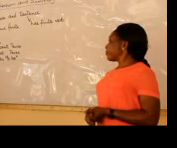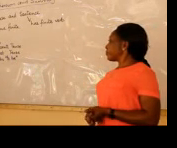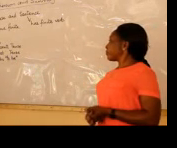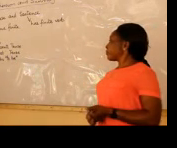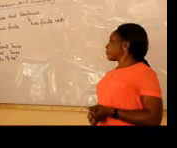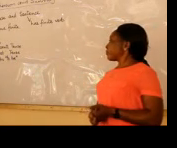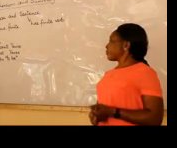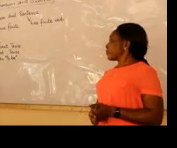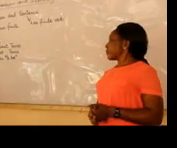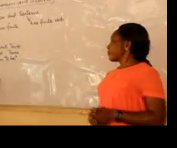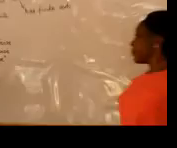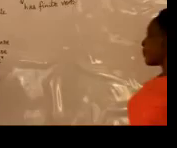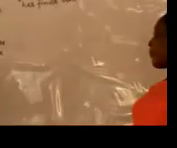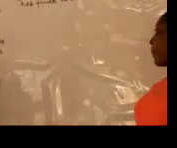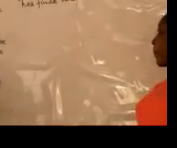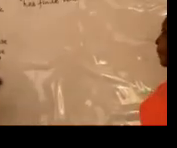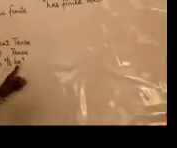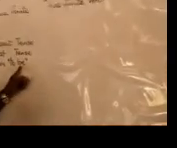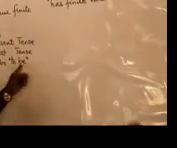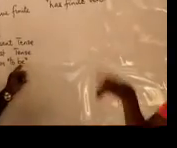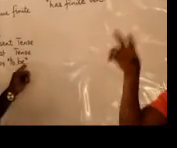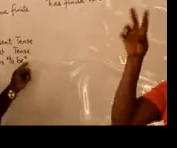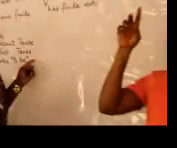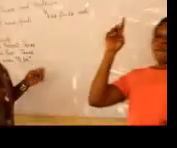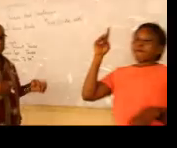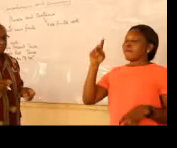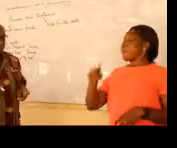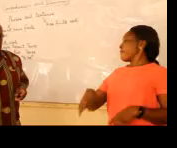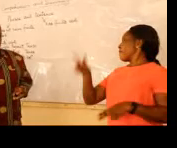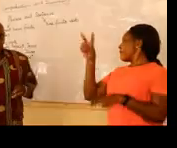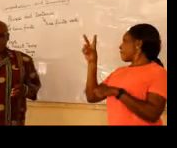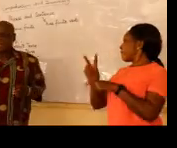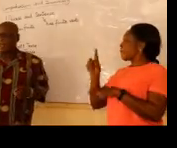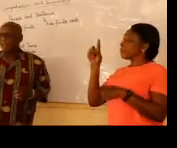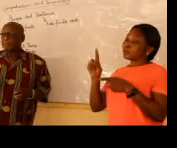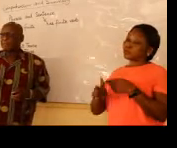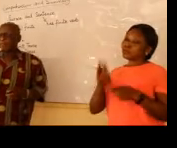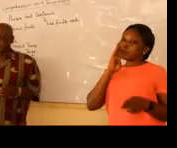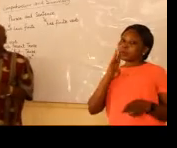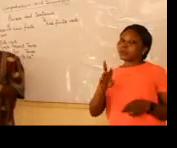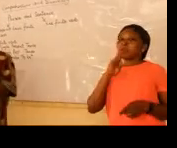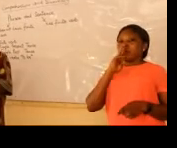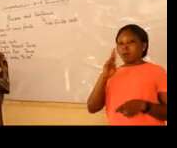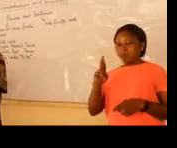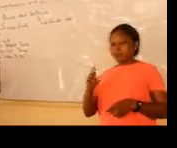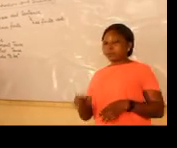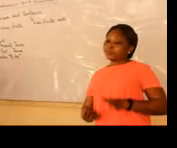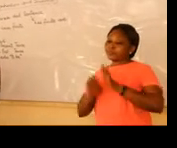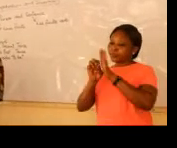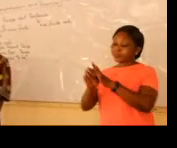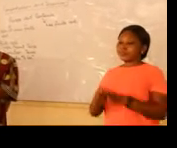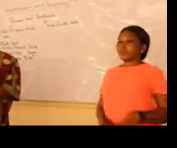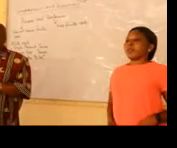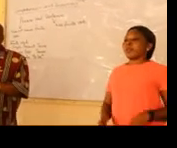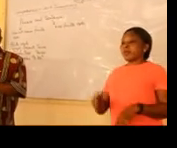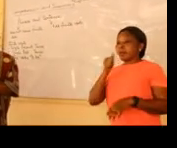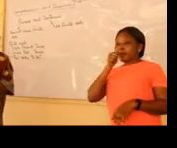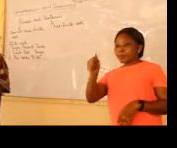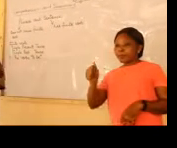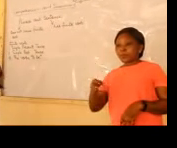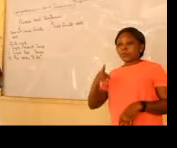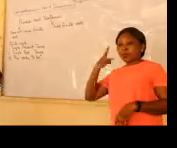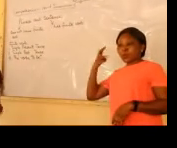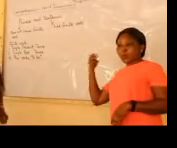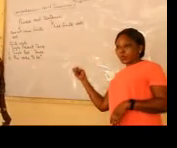what they are. The verbs derived from be: am, was, are,